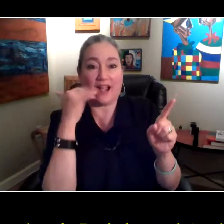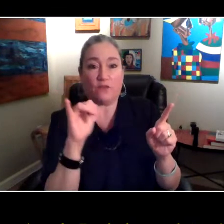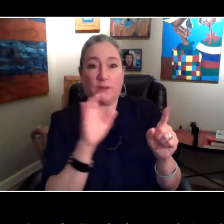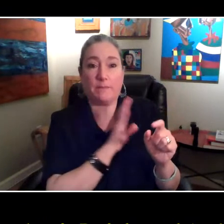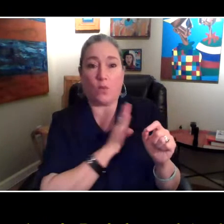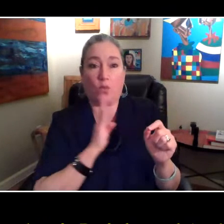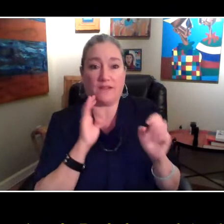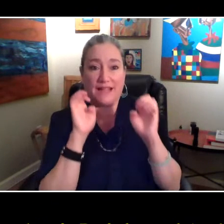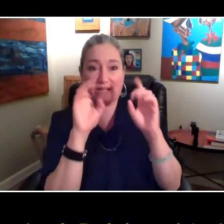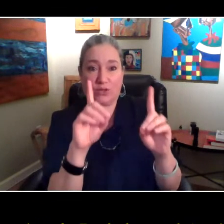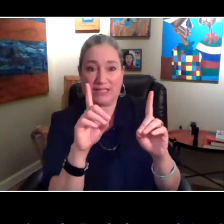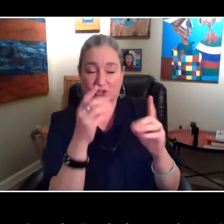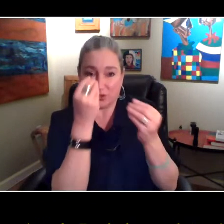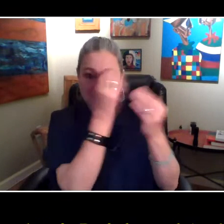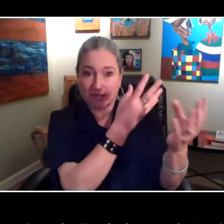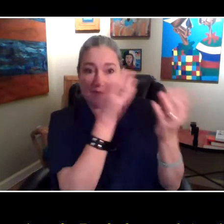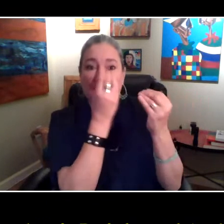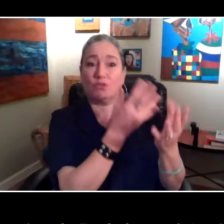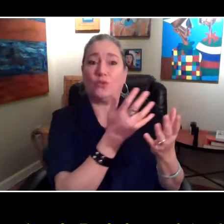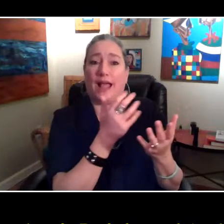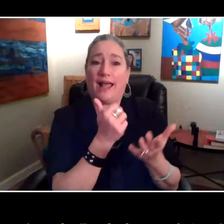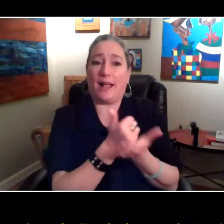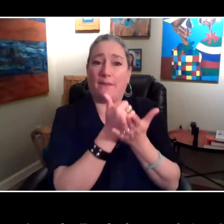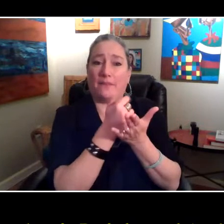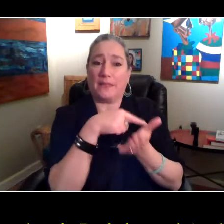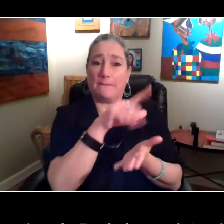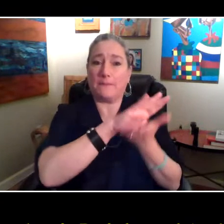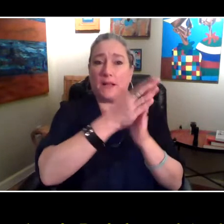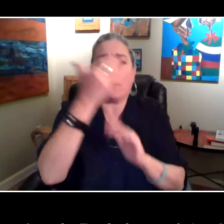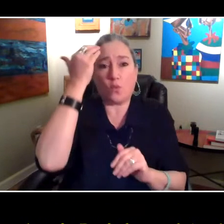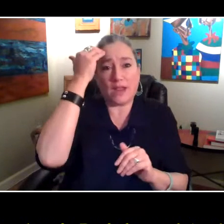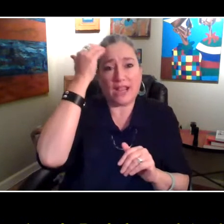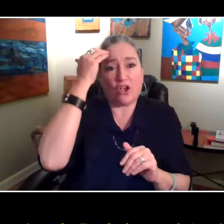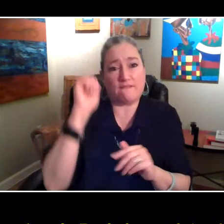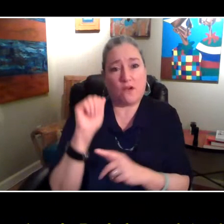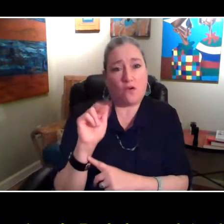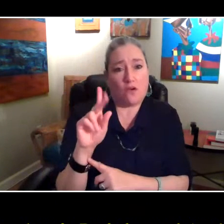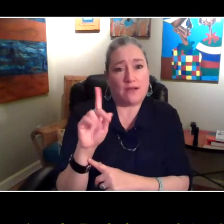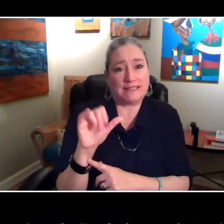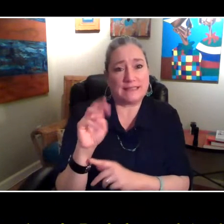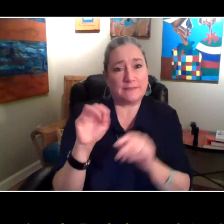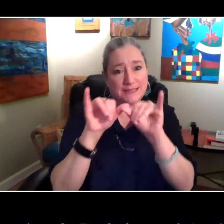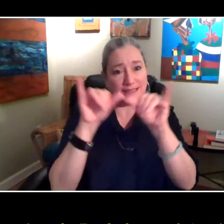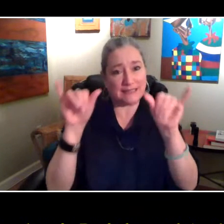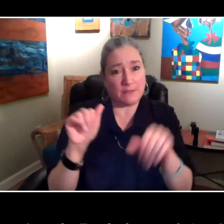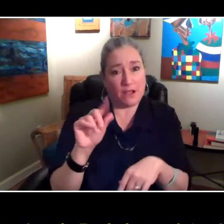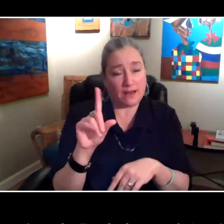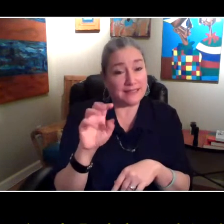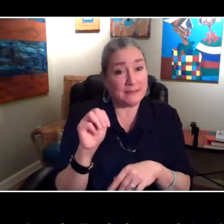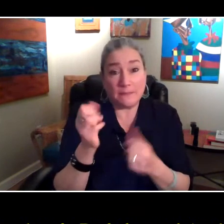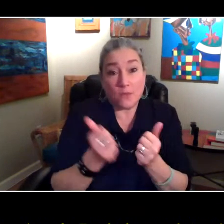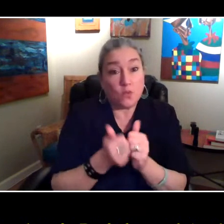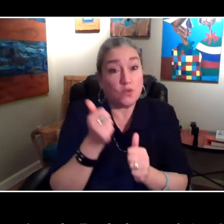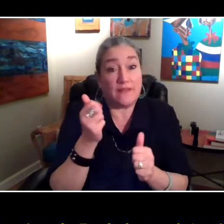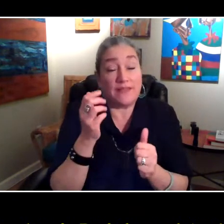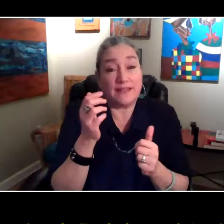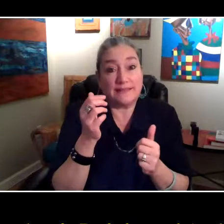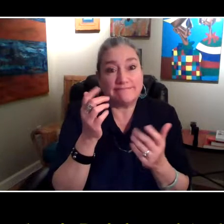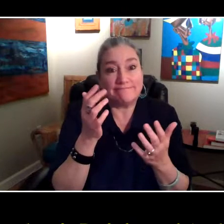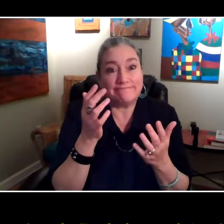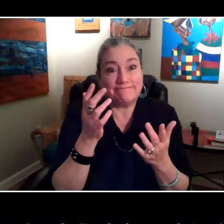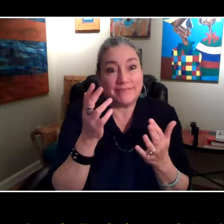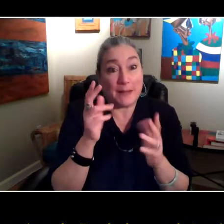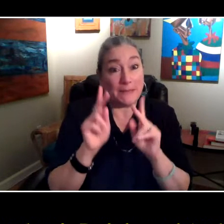advisory committee where people could work with the California Board of Education to share information and help them